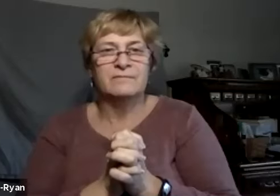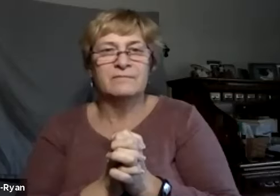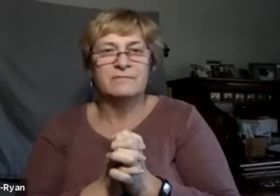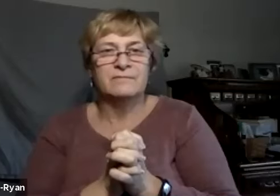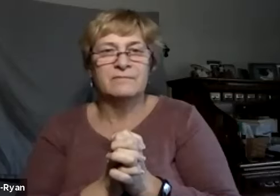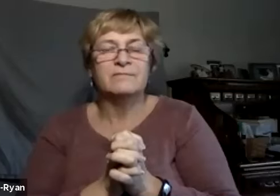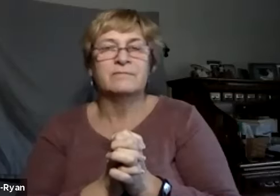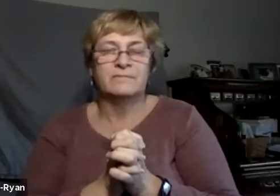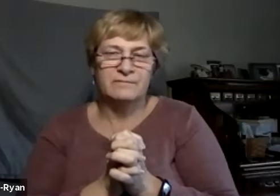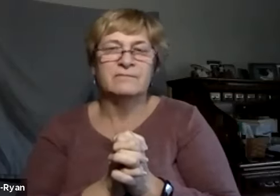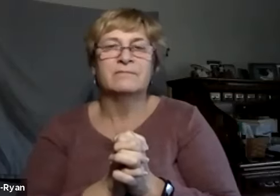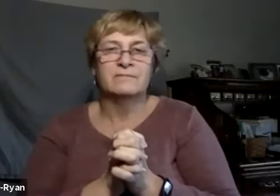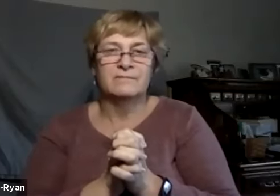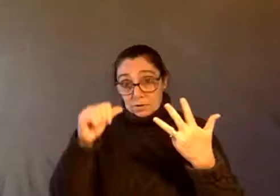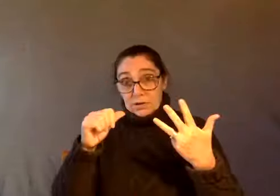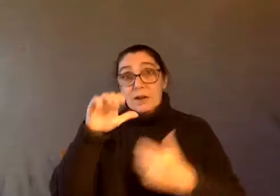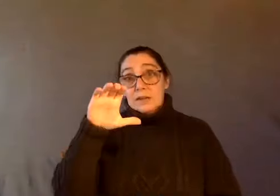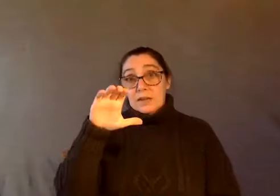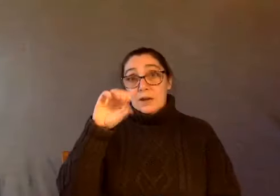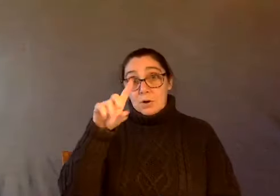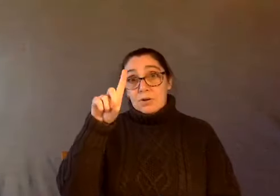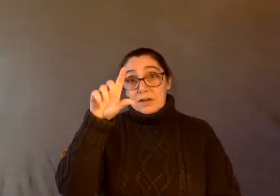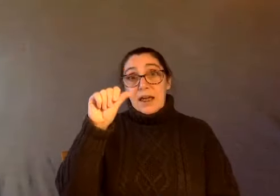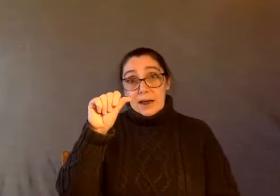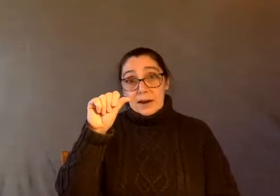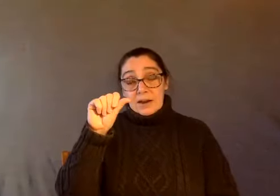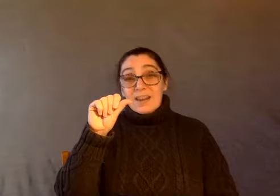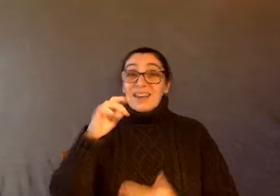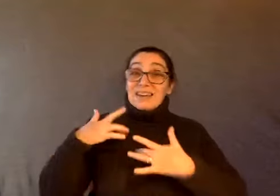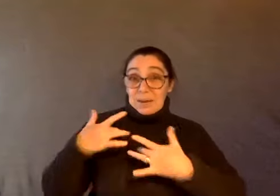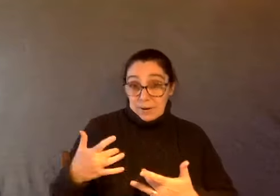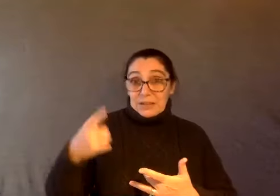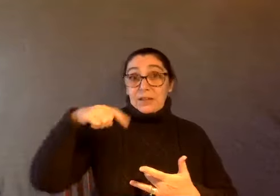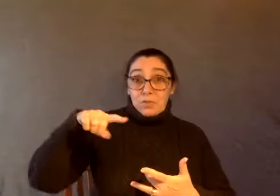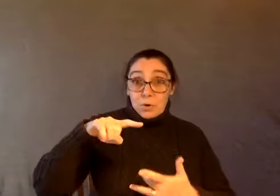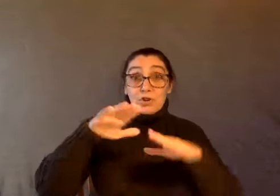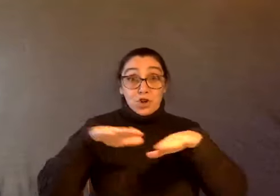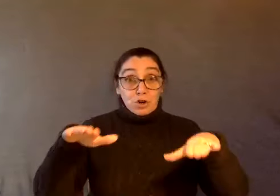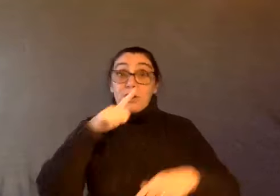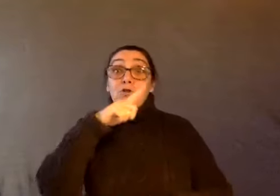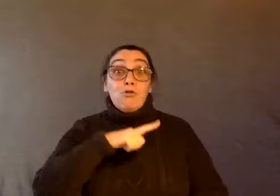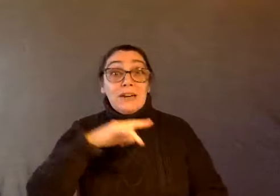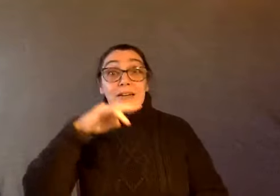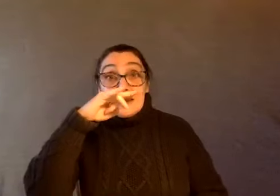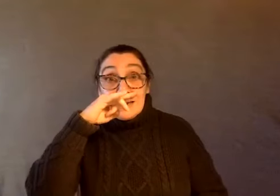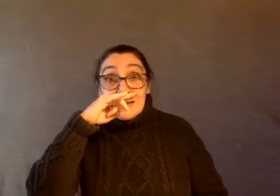of a deaf adult, CODA. Typically those children, Laureen's